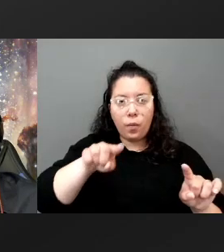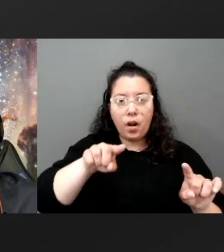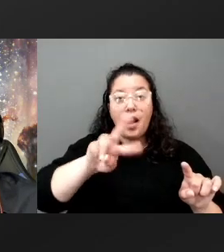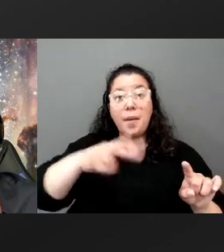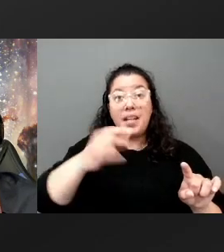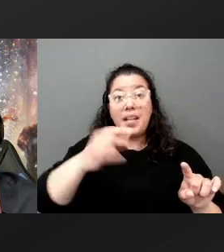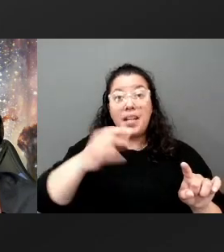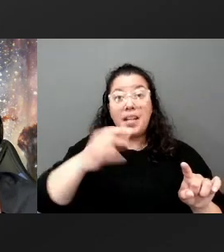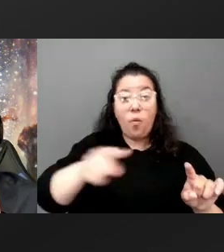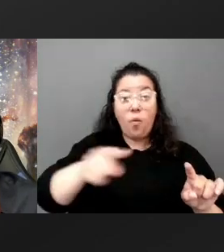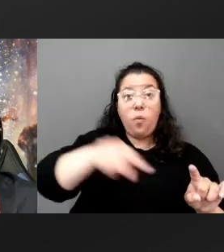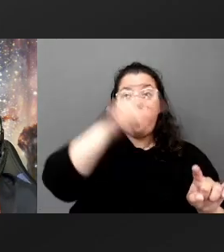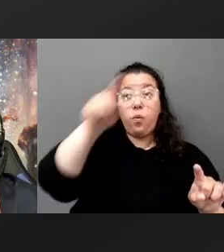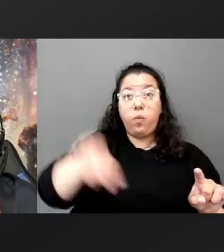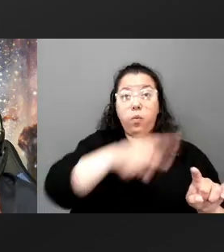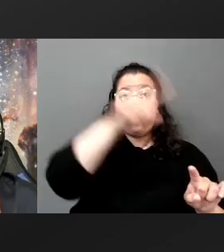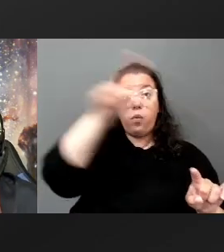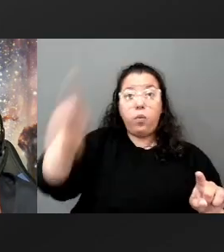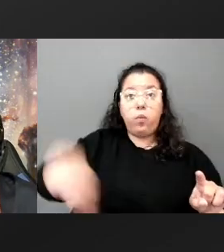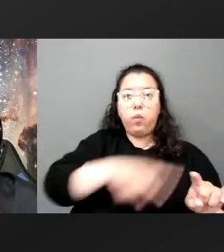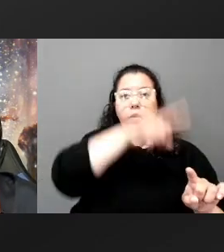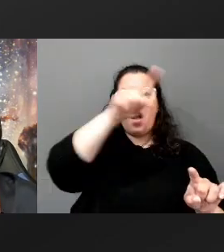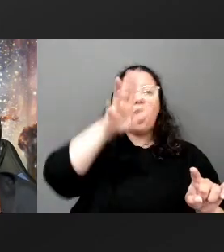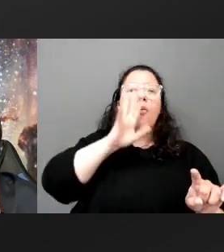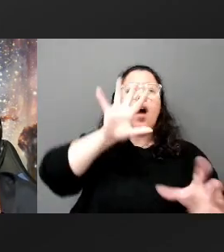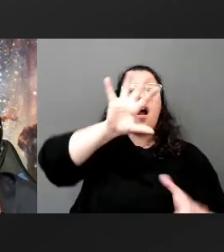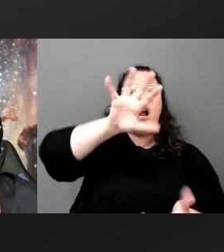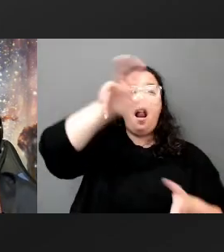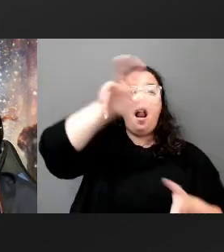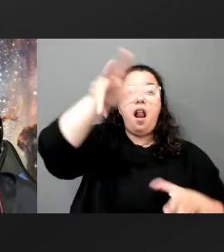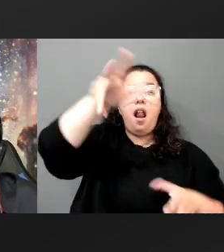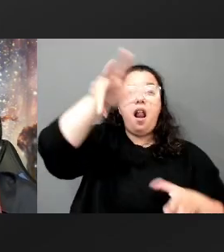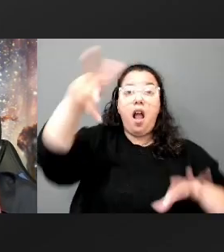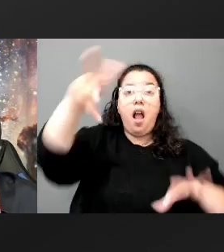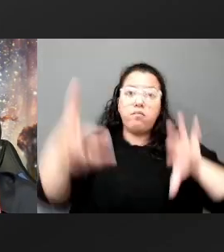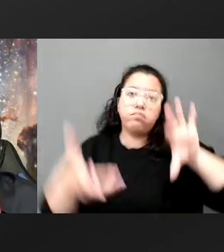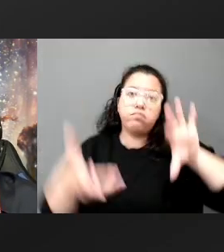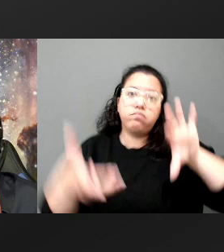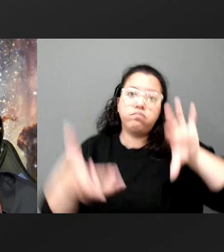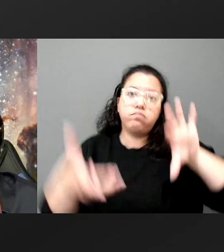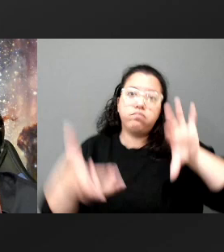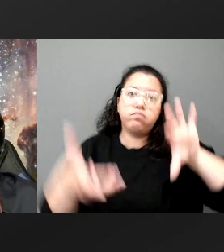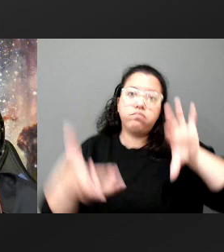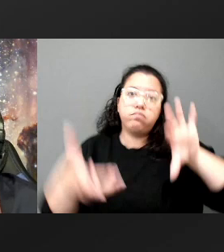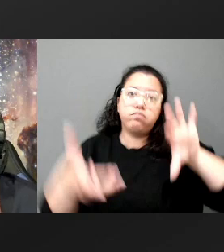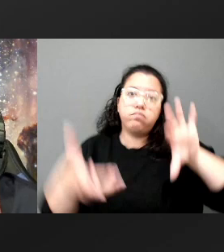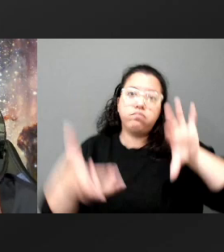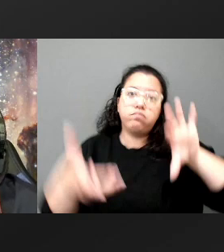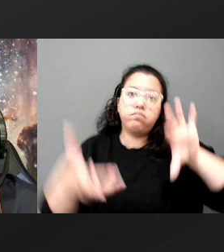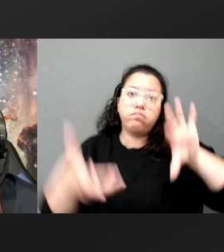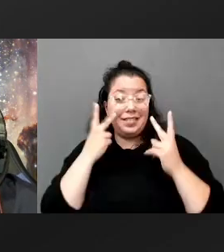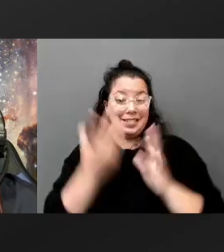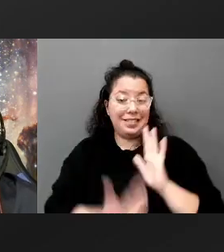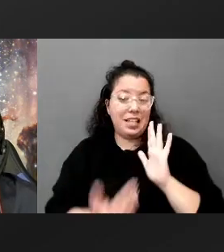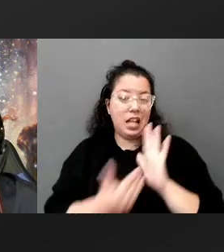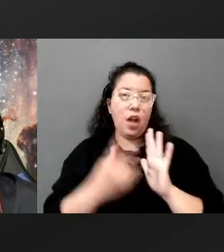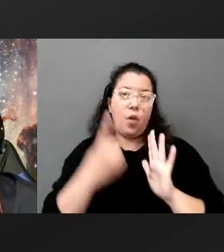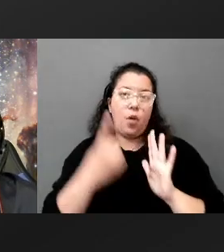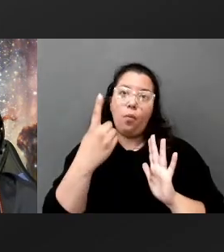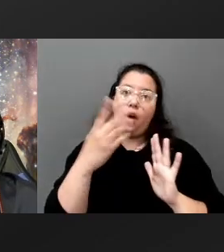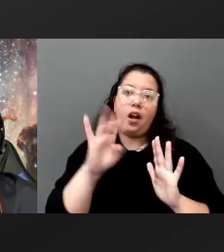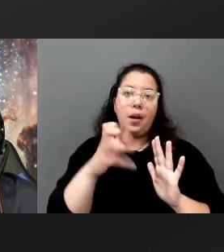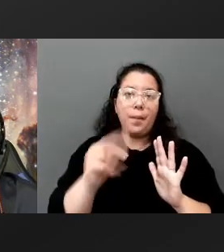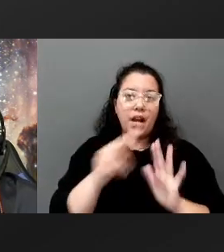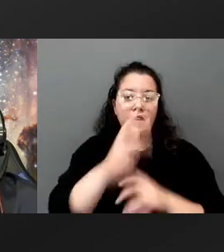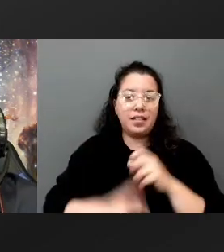probably what you're going to see if you look at something like this in another billion years or so, you'll see more of a elliptical type galaxy